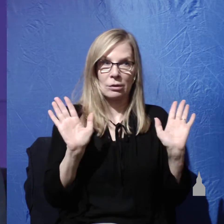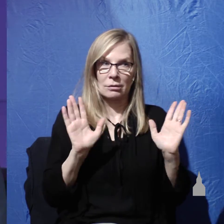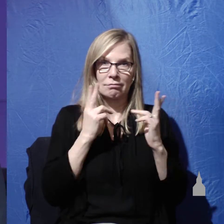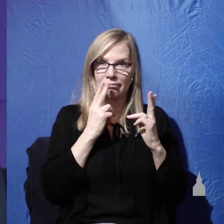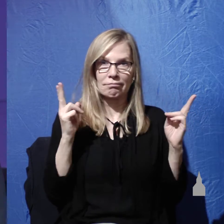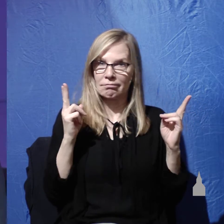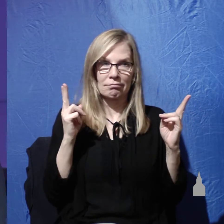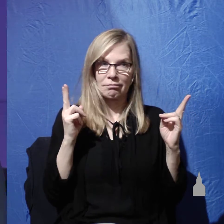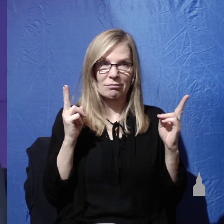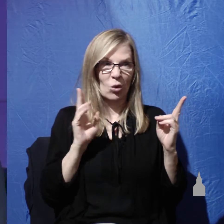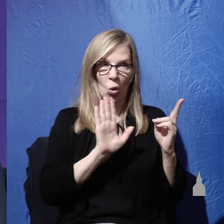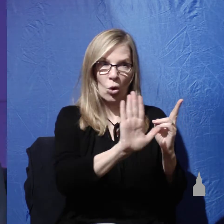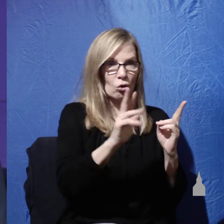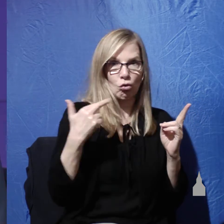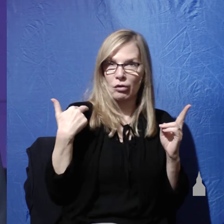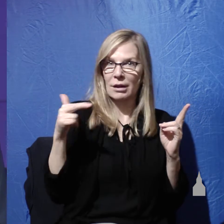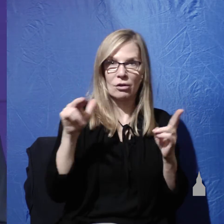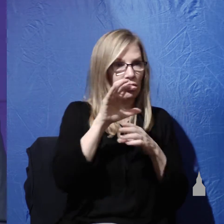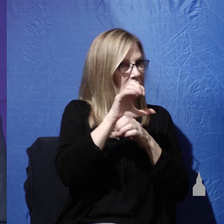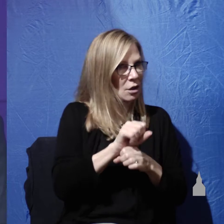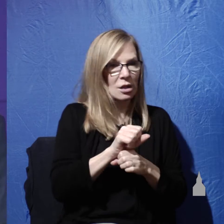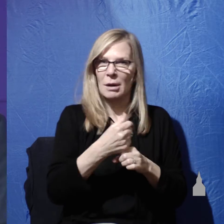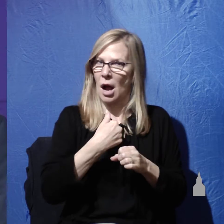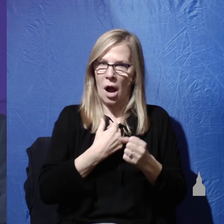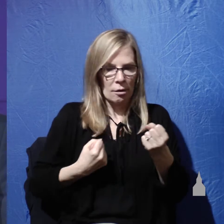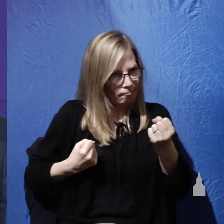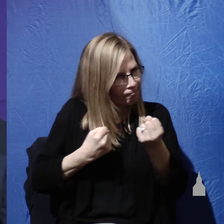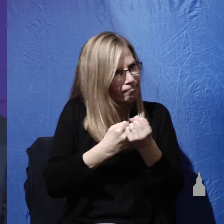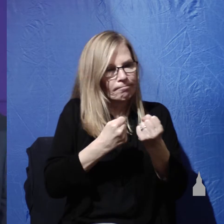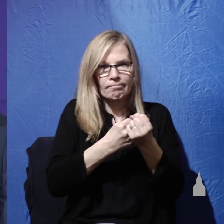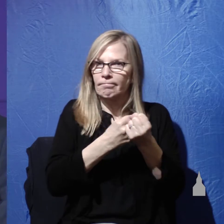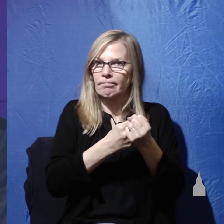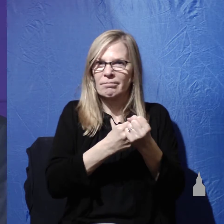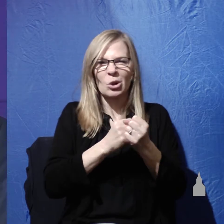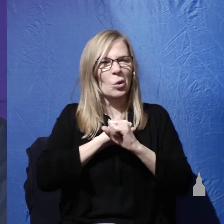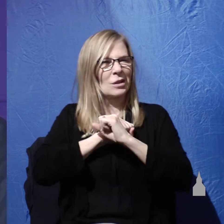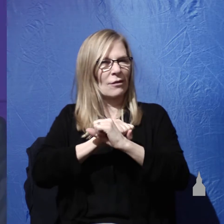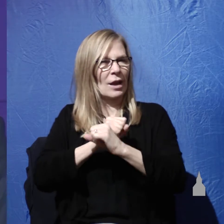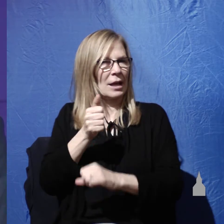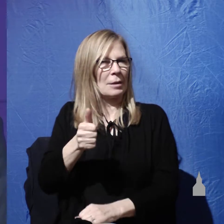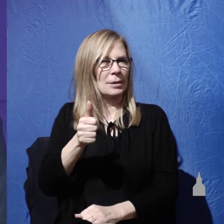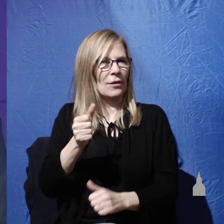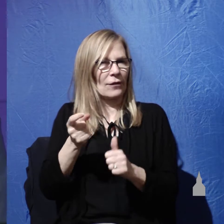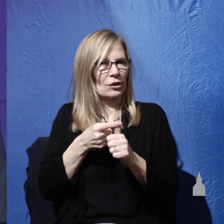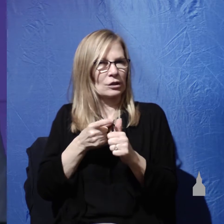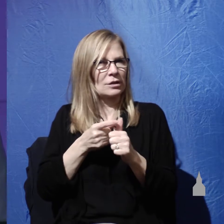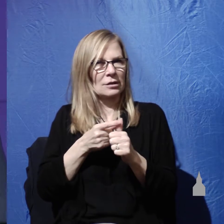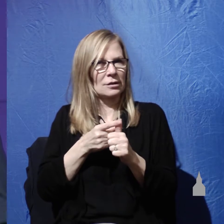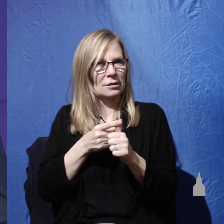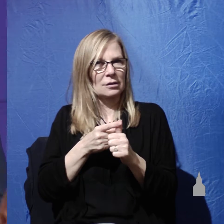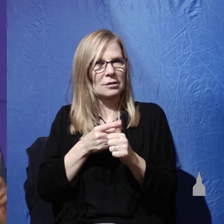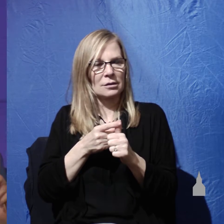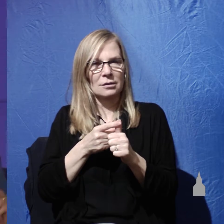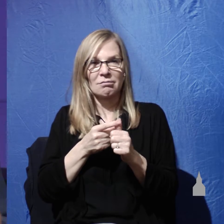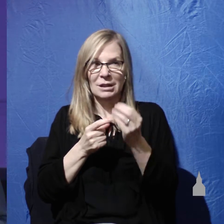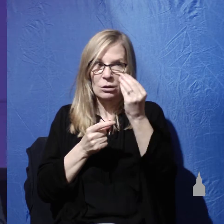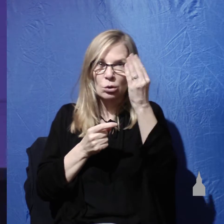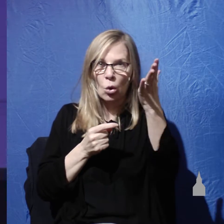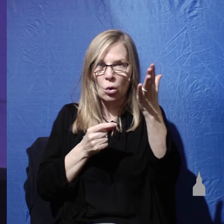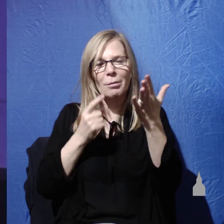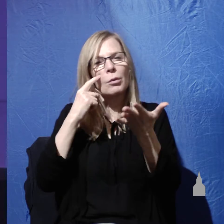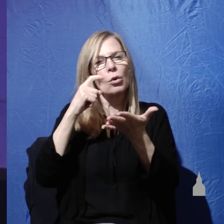people or their religious customs. He is really defending himself at this point. This is what he told them.